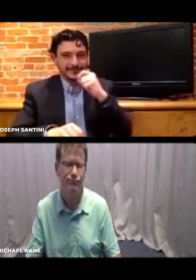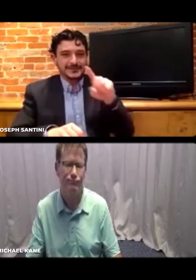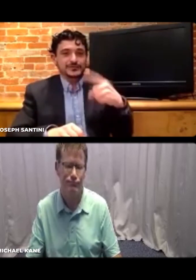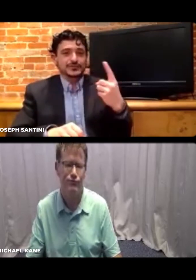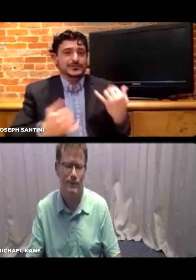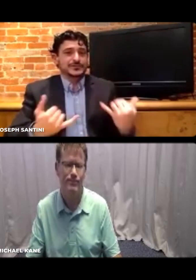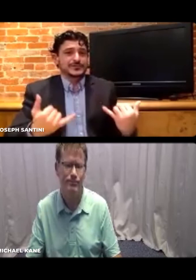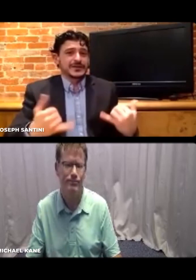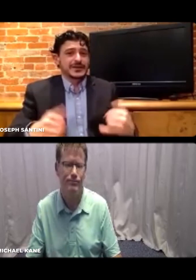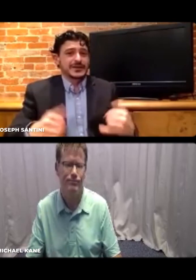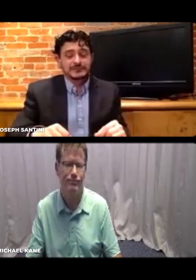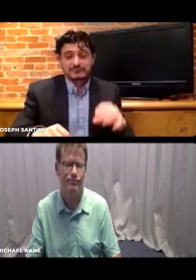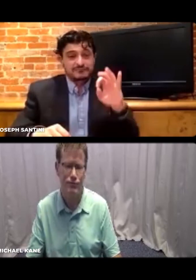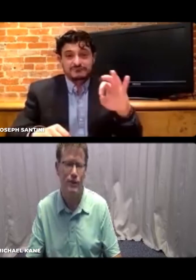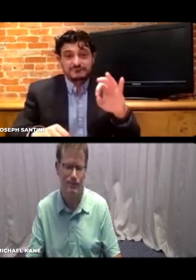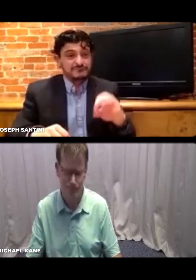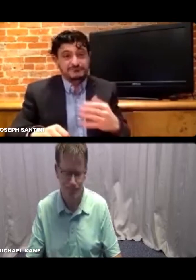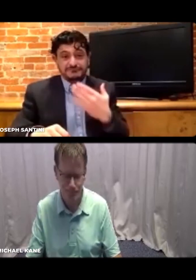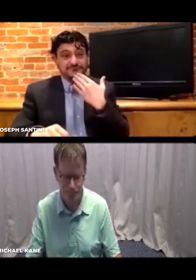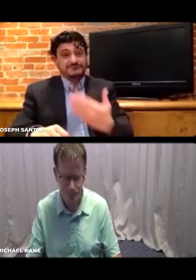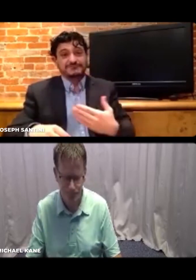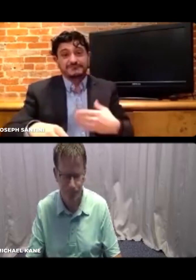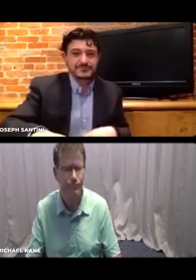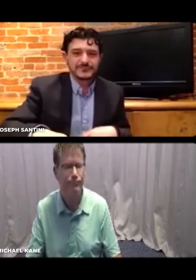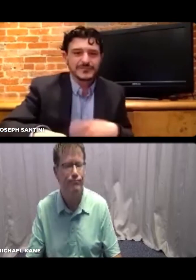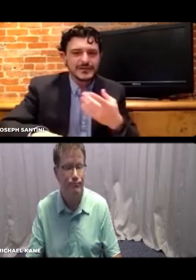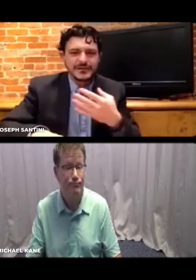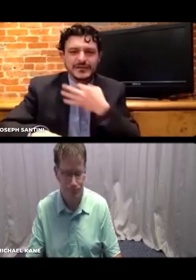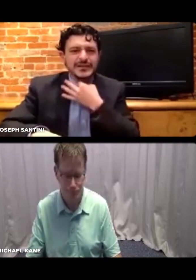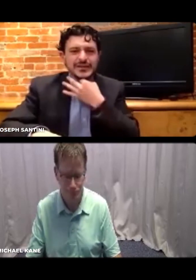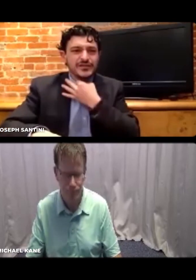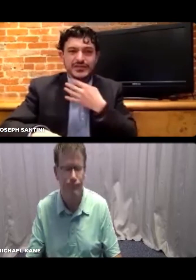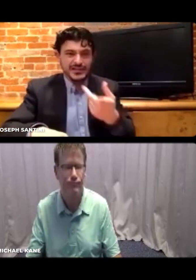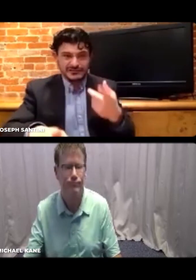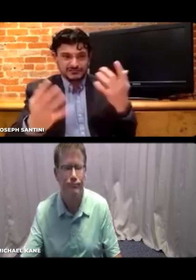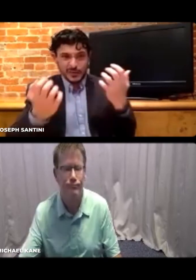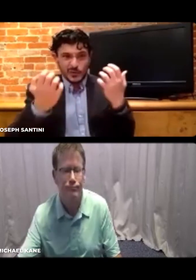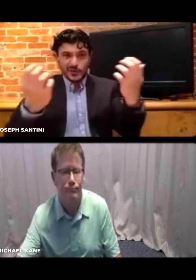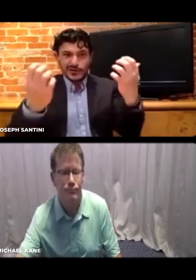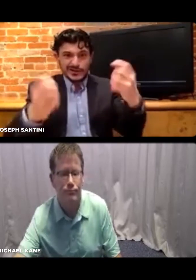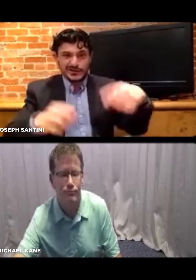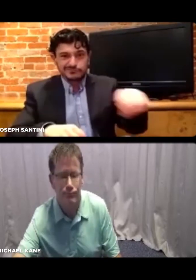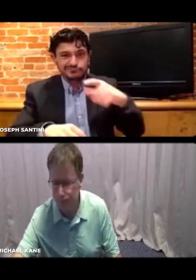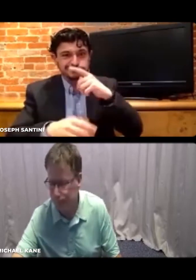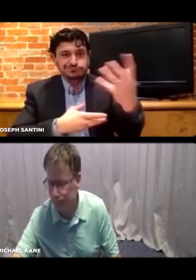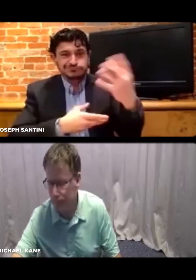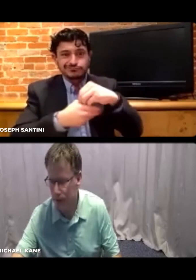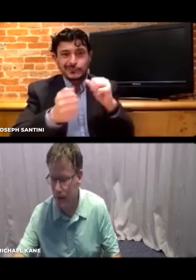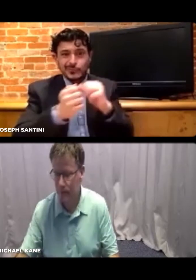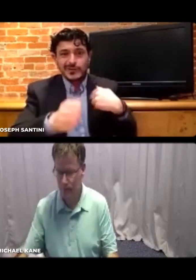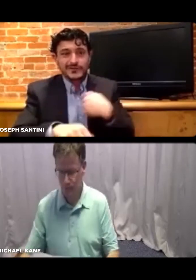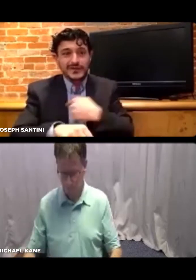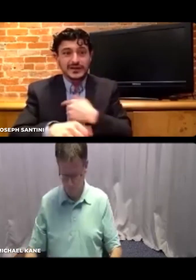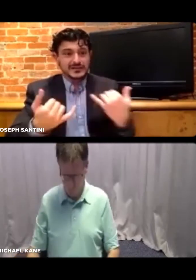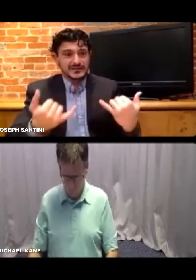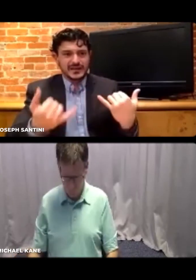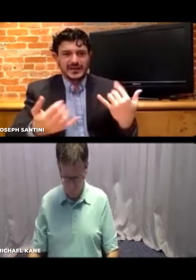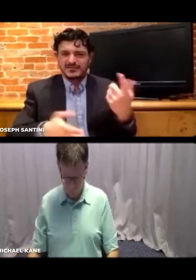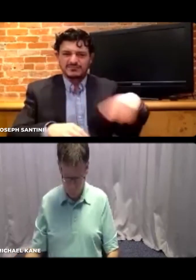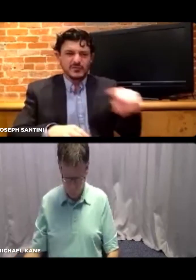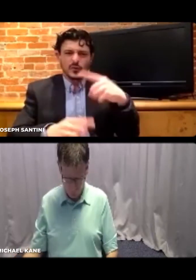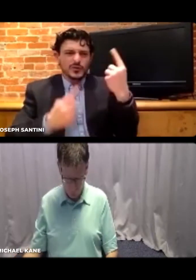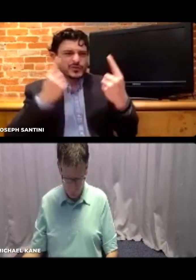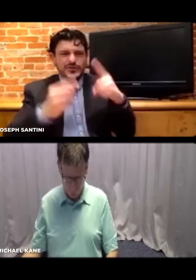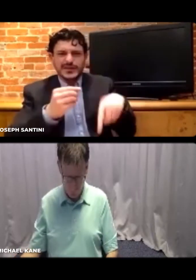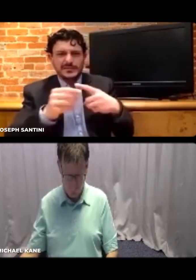and how it's going to impact our lives. We've got to keep that in mind and in our deaf youth's mind. I'll turn to the audience and see what thoughts you may